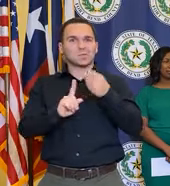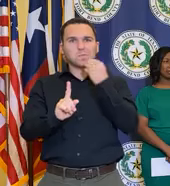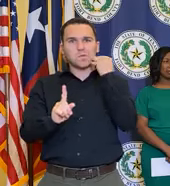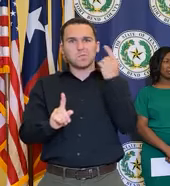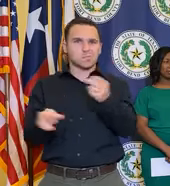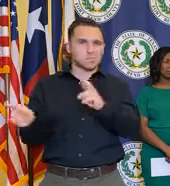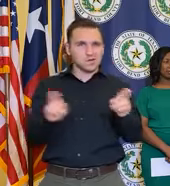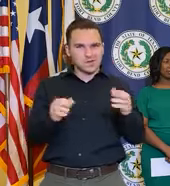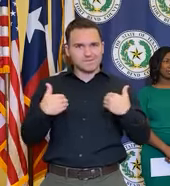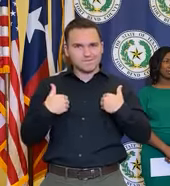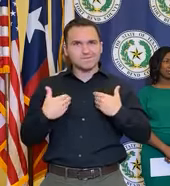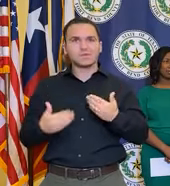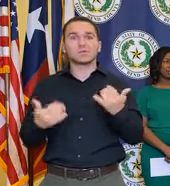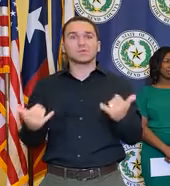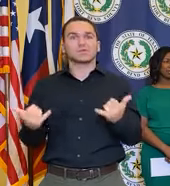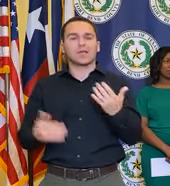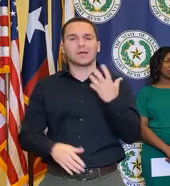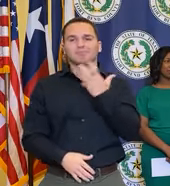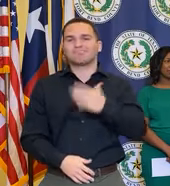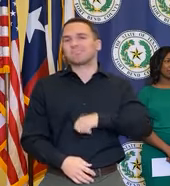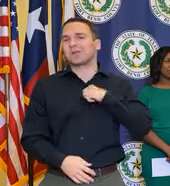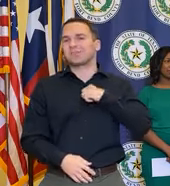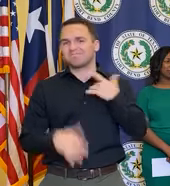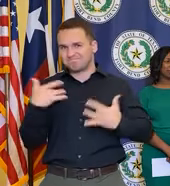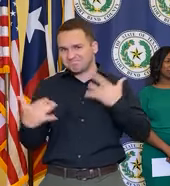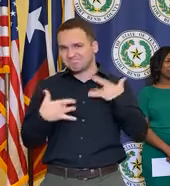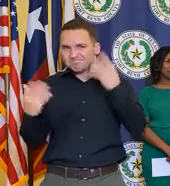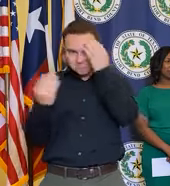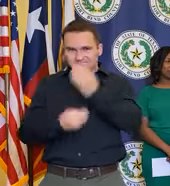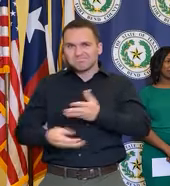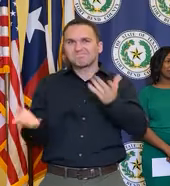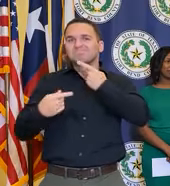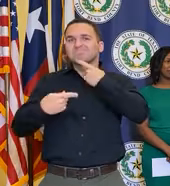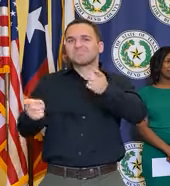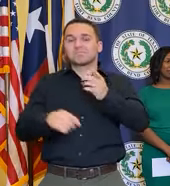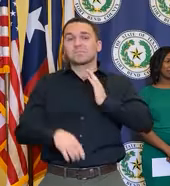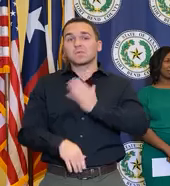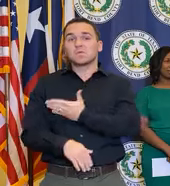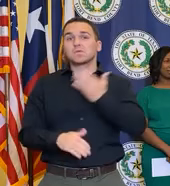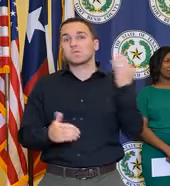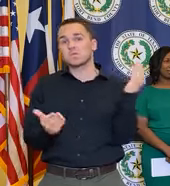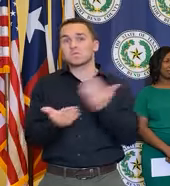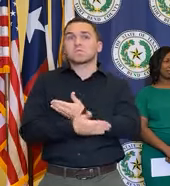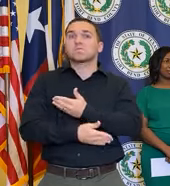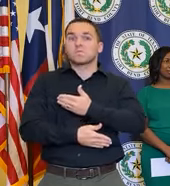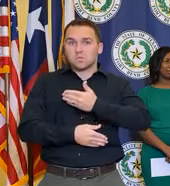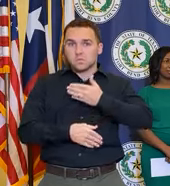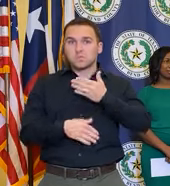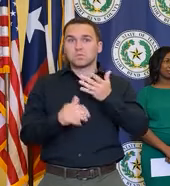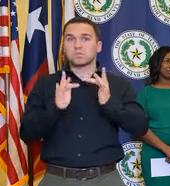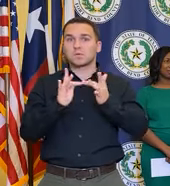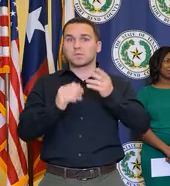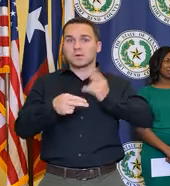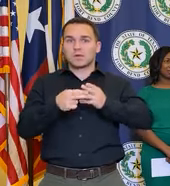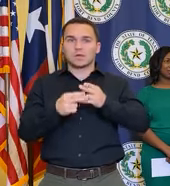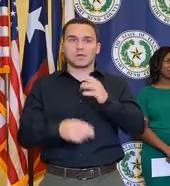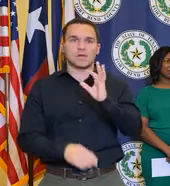that's today I'm very proud, I'm very excited to announce that our new domain name is going to be